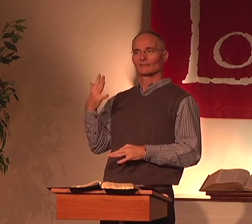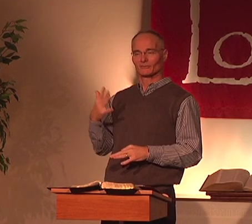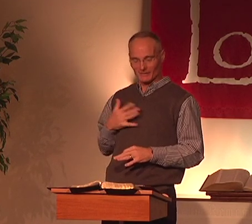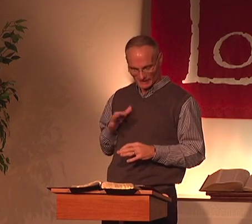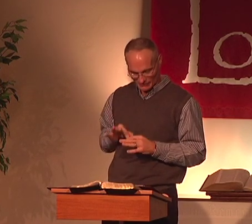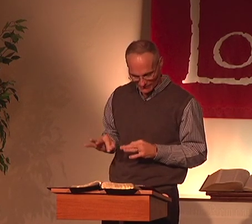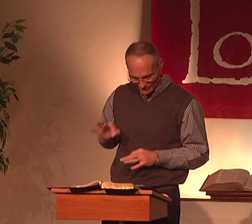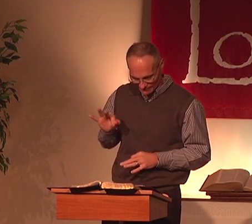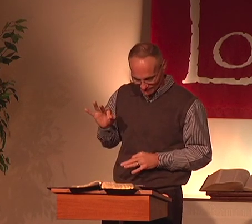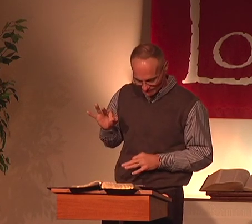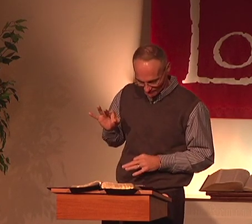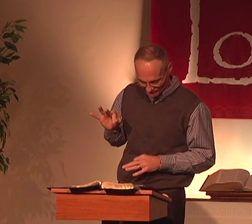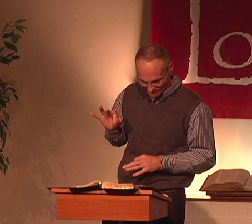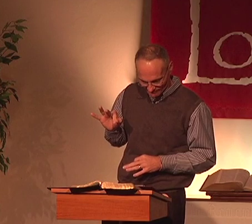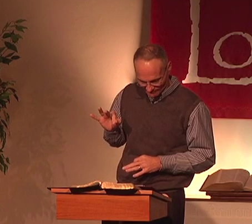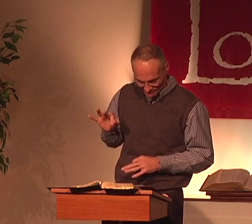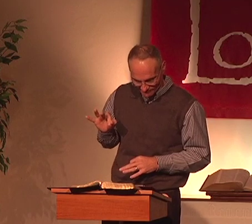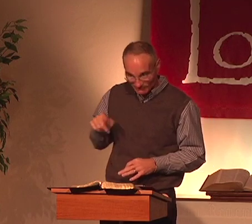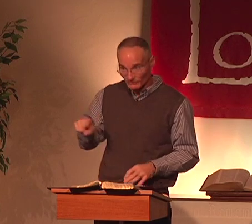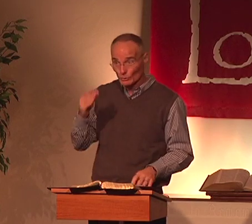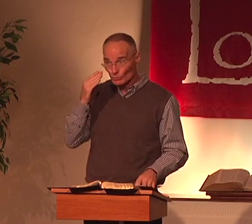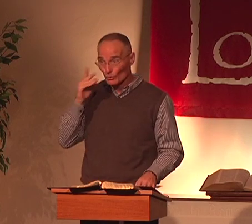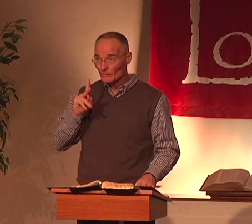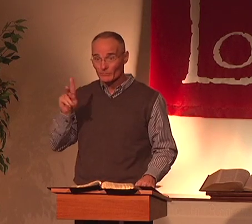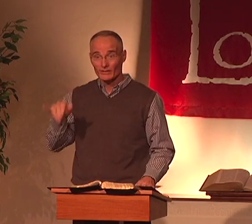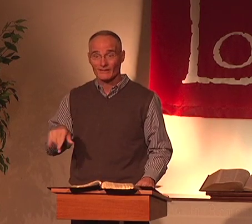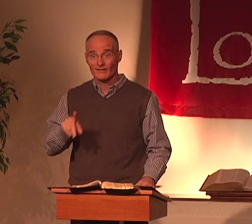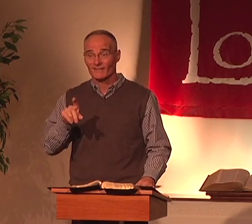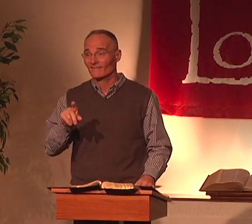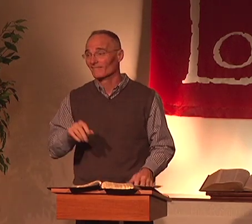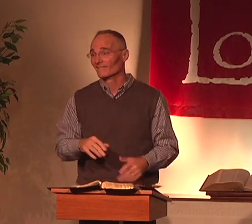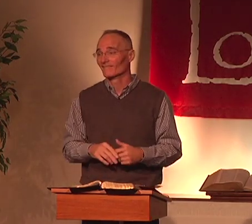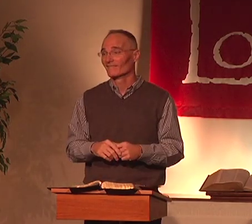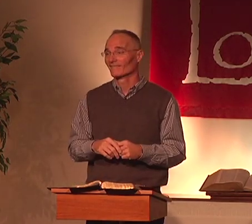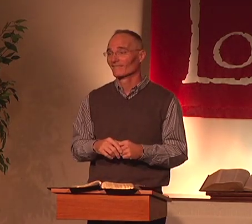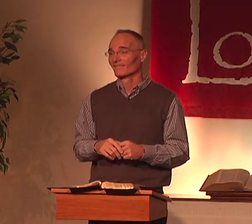Refreshed My spirit You know People like That